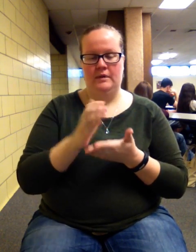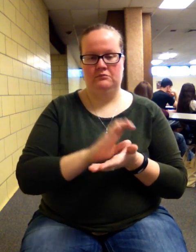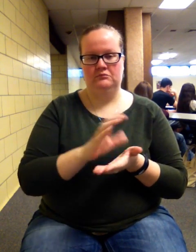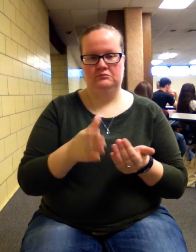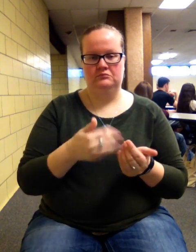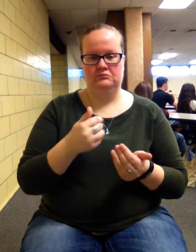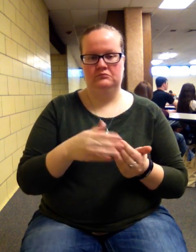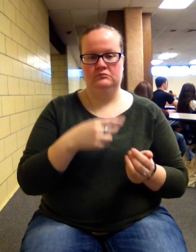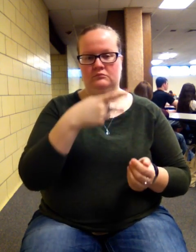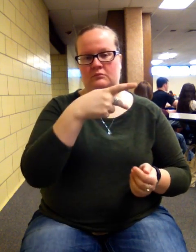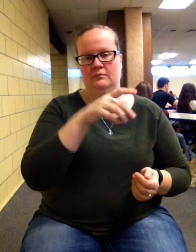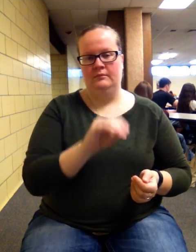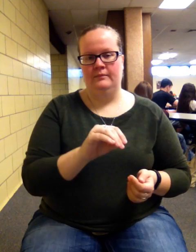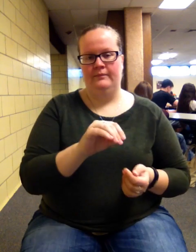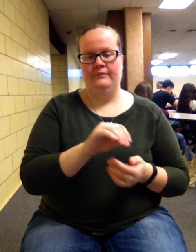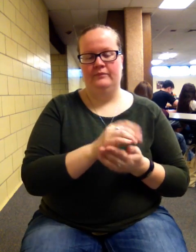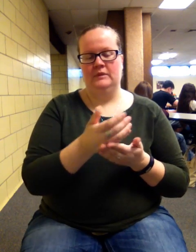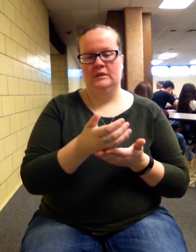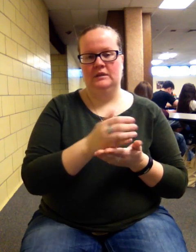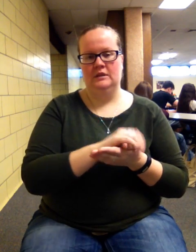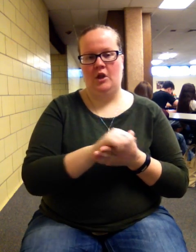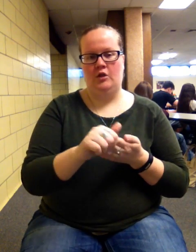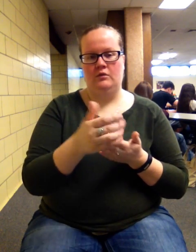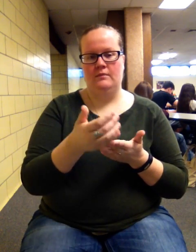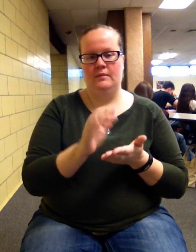amount minus your float cost as a dollar amount.